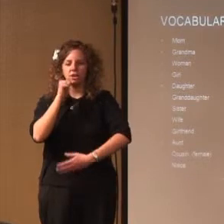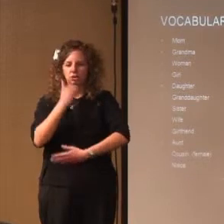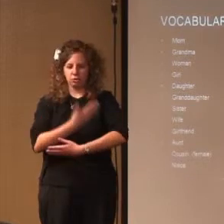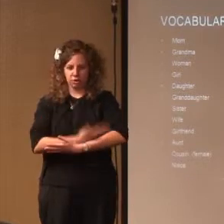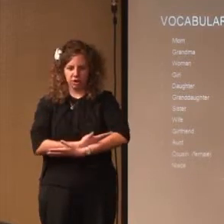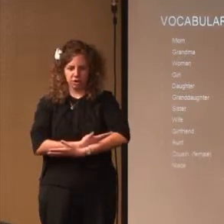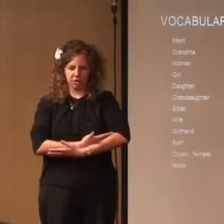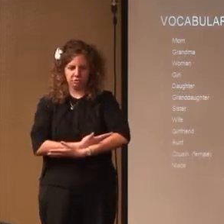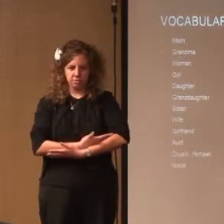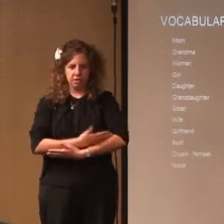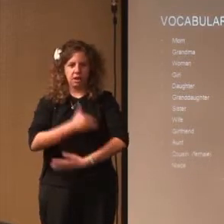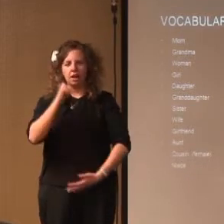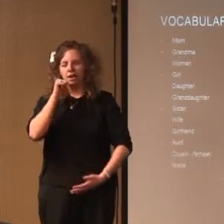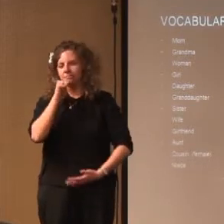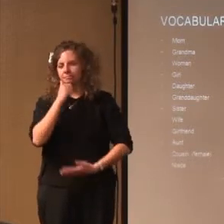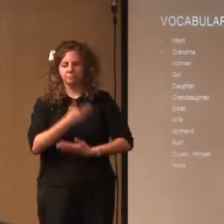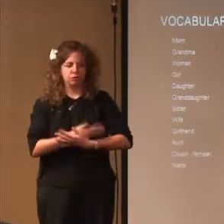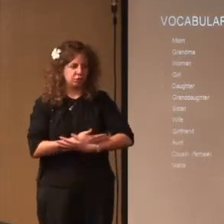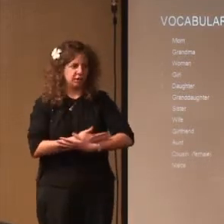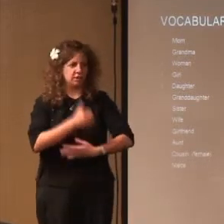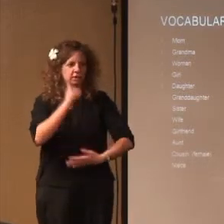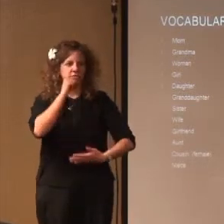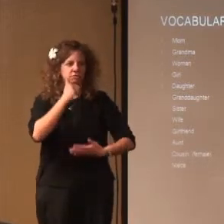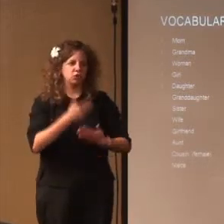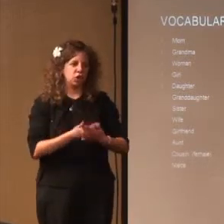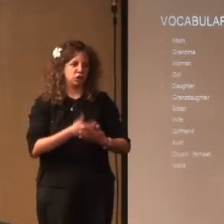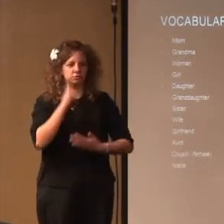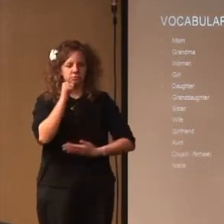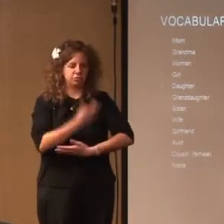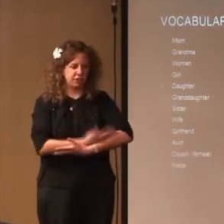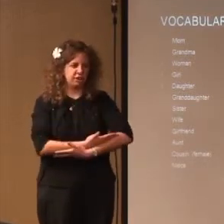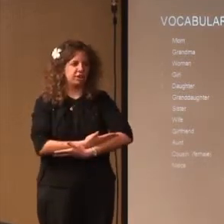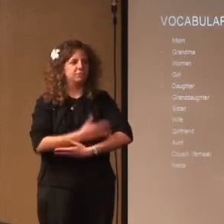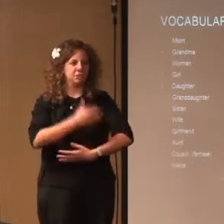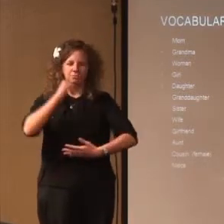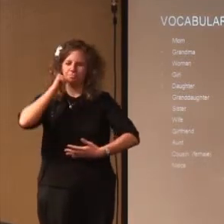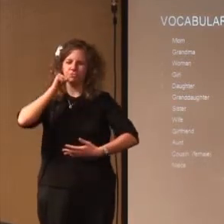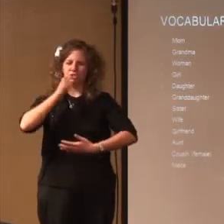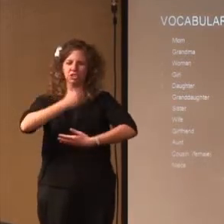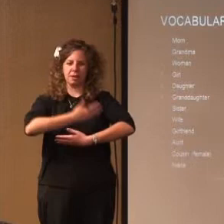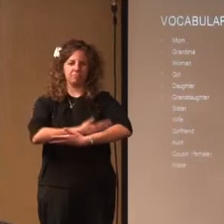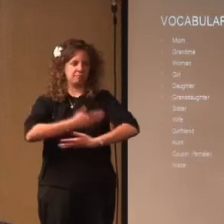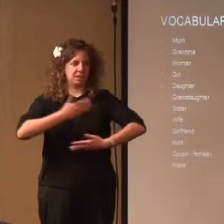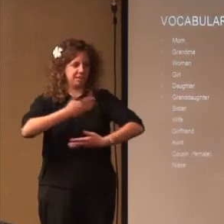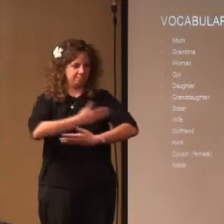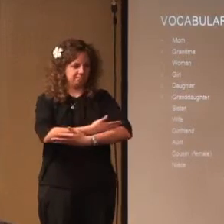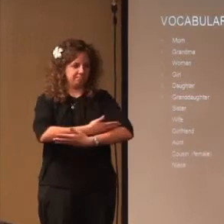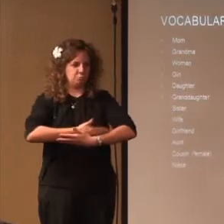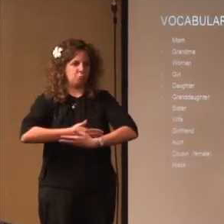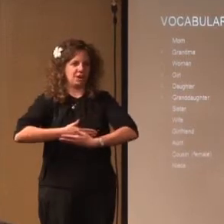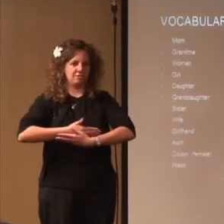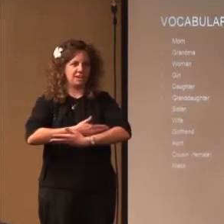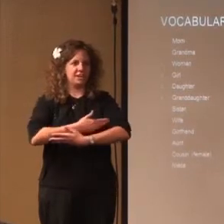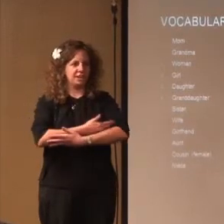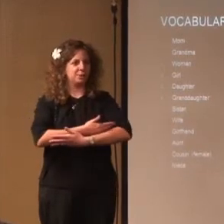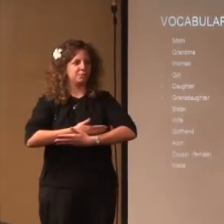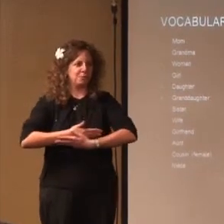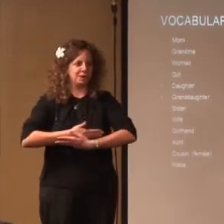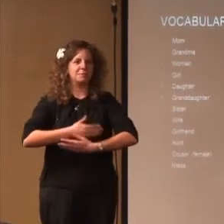Okay. Granddaughter, or daughter, granddaughter. So just about anywhere in here. Okay. But